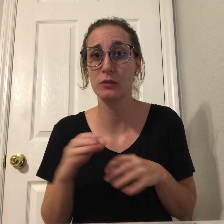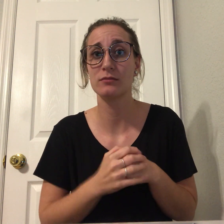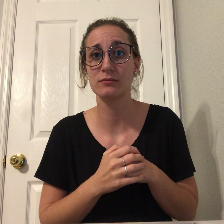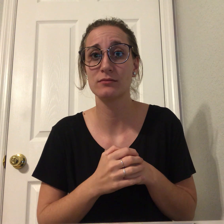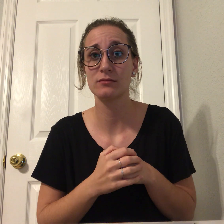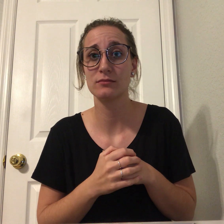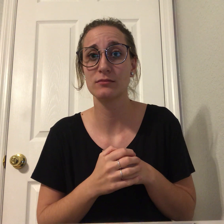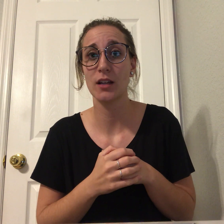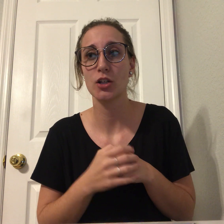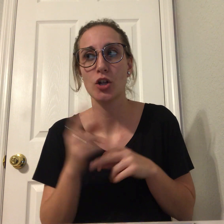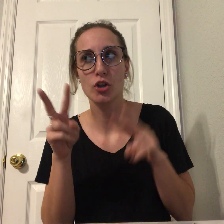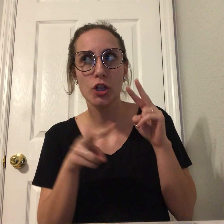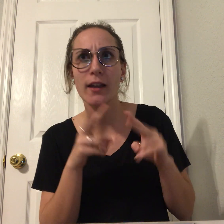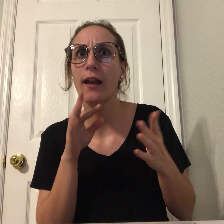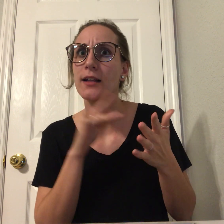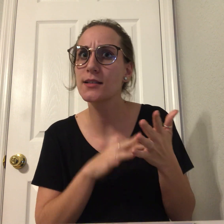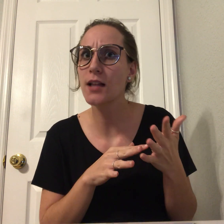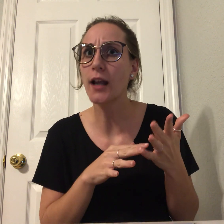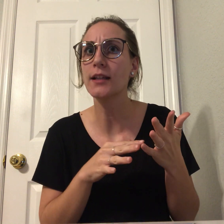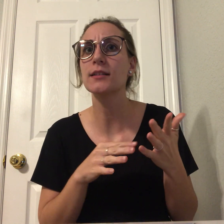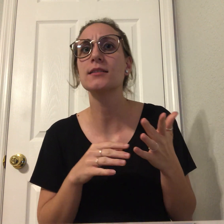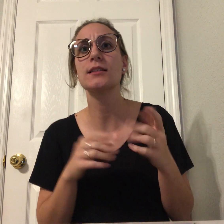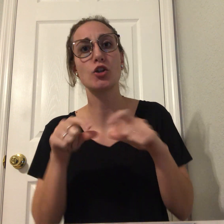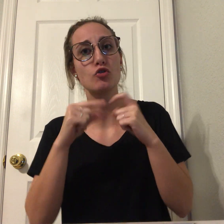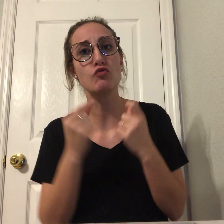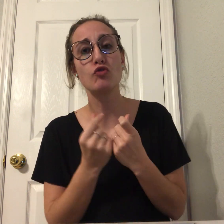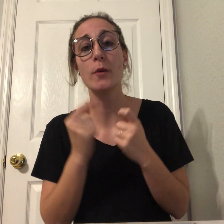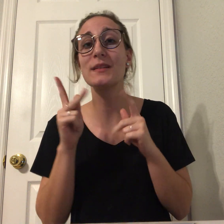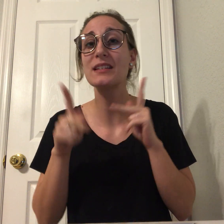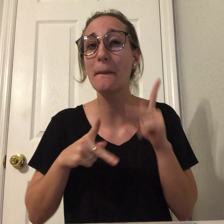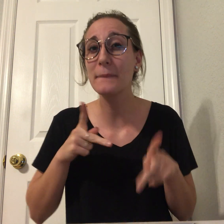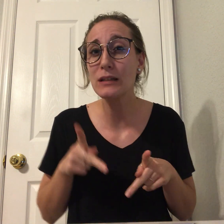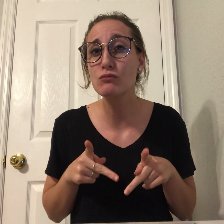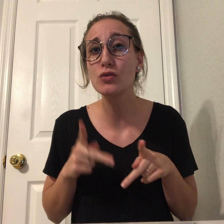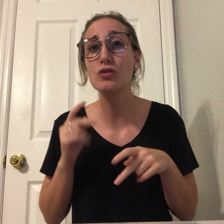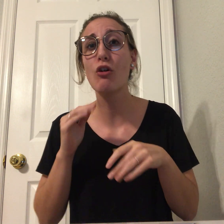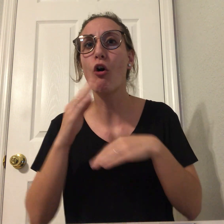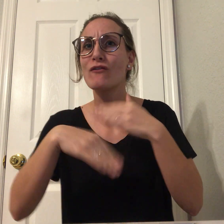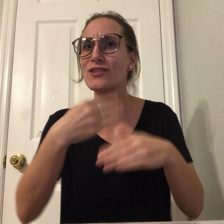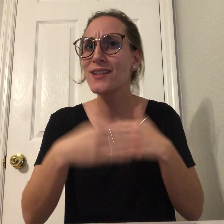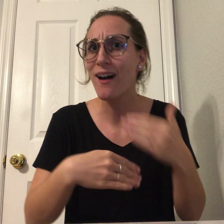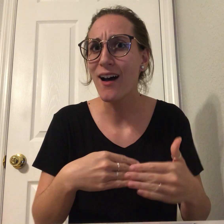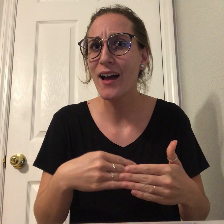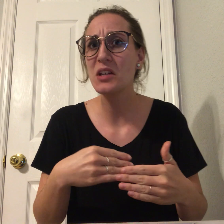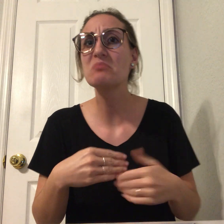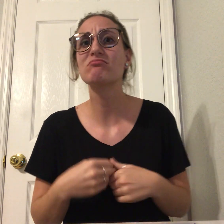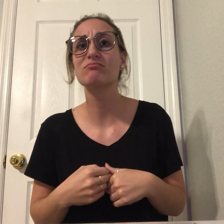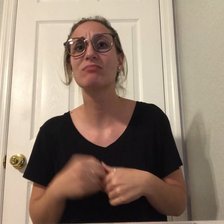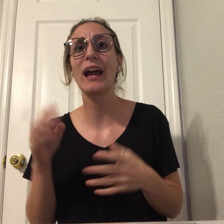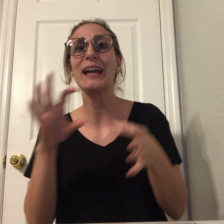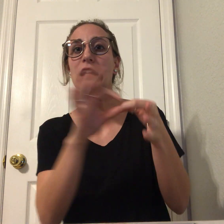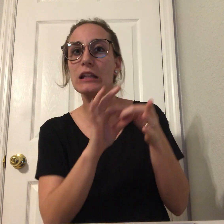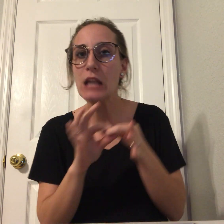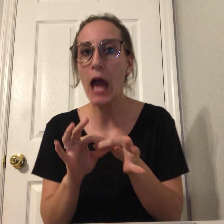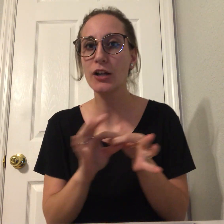studies, but people and groups of people and over time and the connections that people who live a